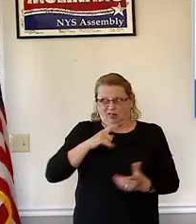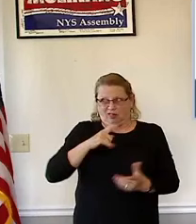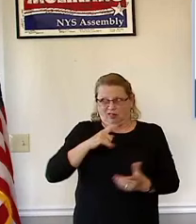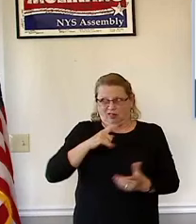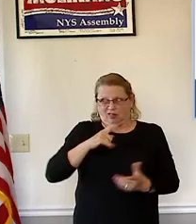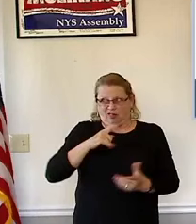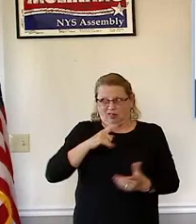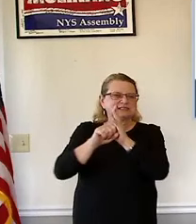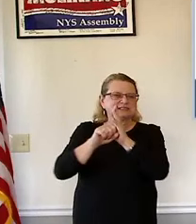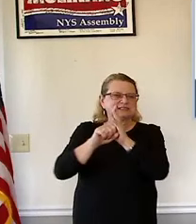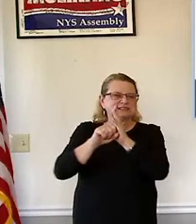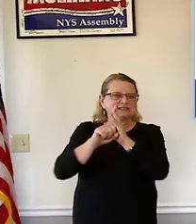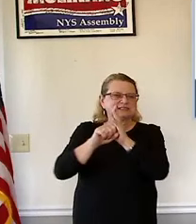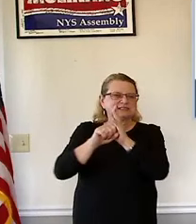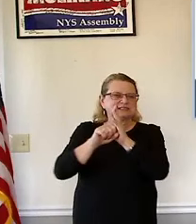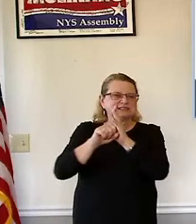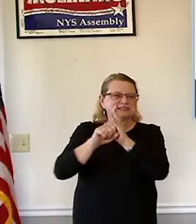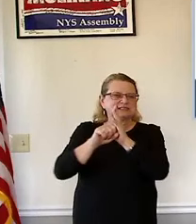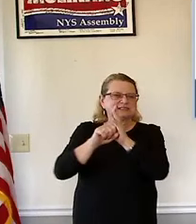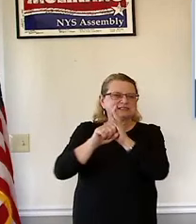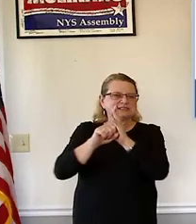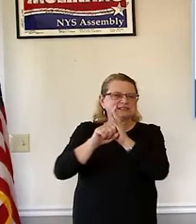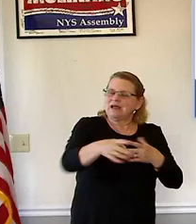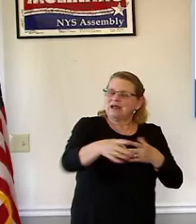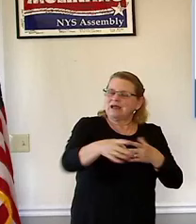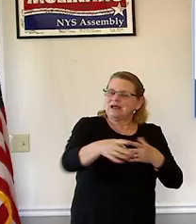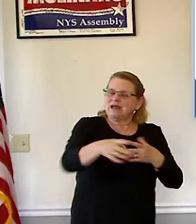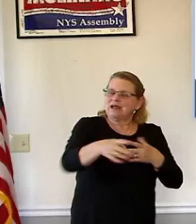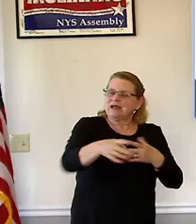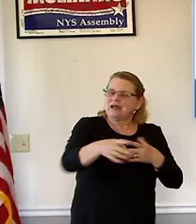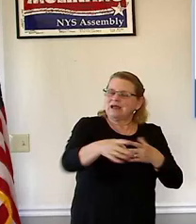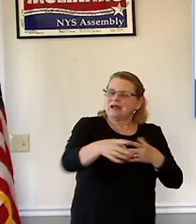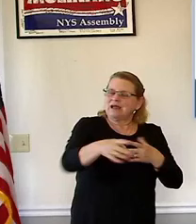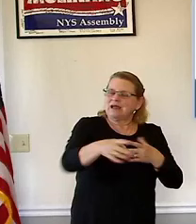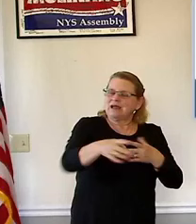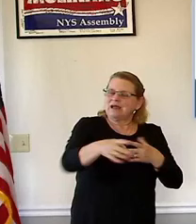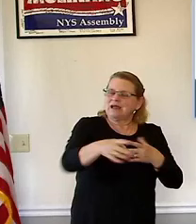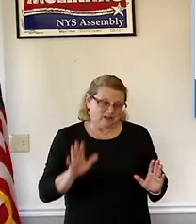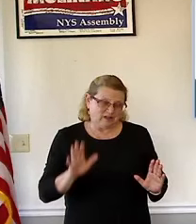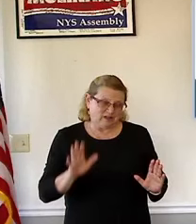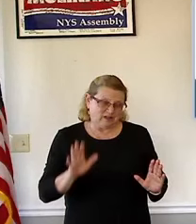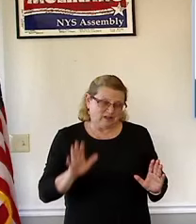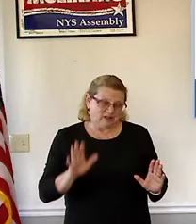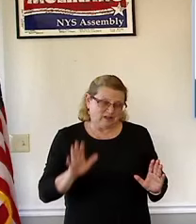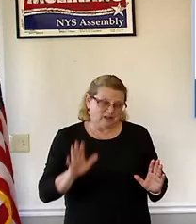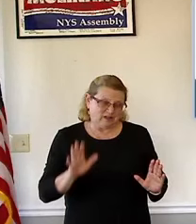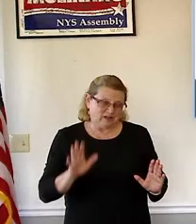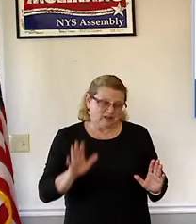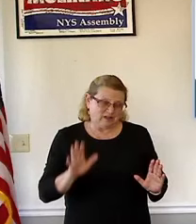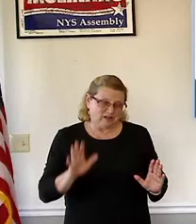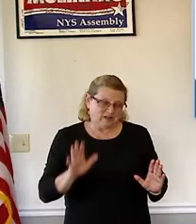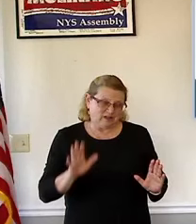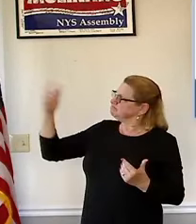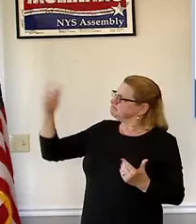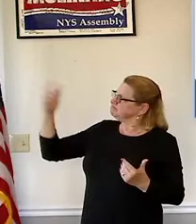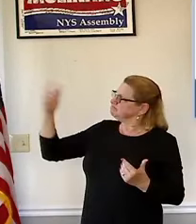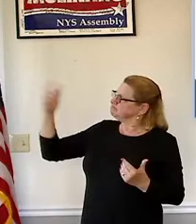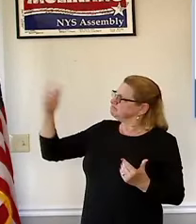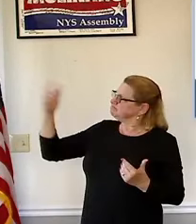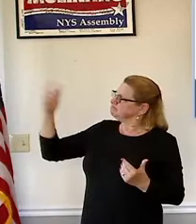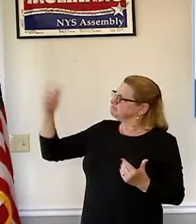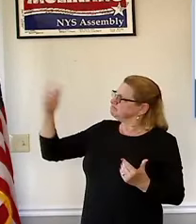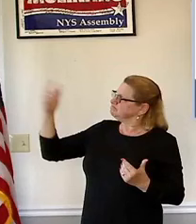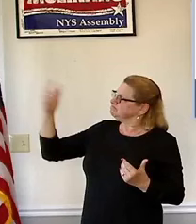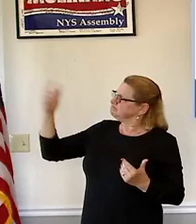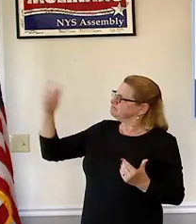again is just unfair, and certainly it demands greater transparency and a response from the state. What's the metric,